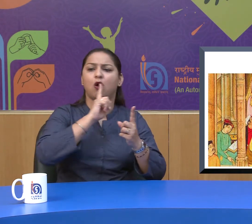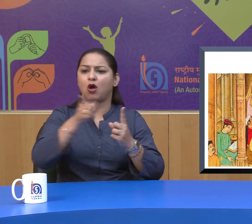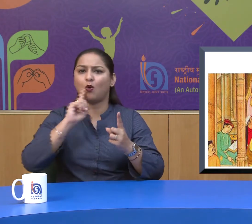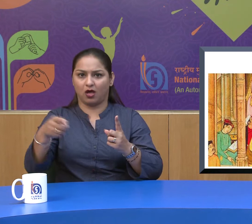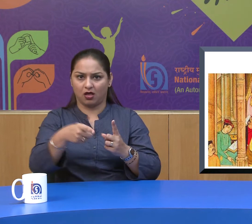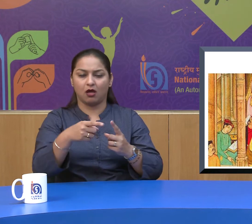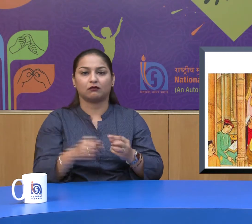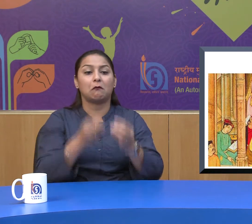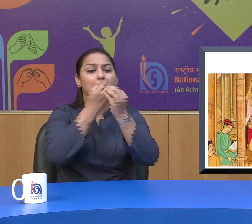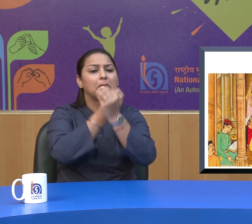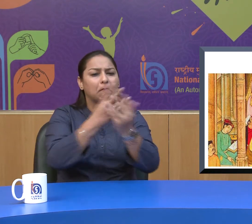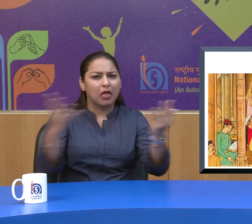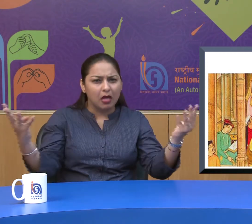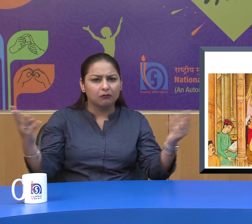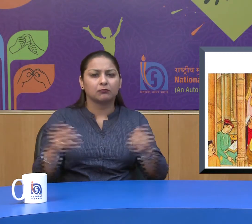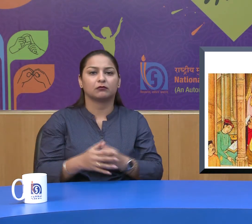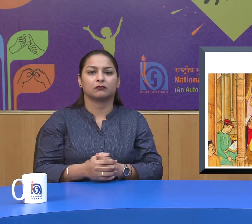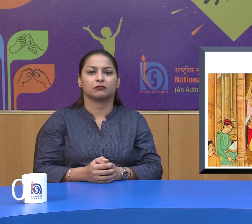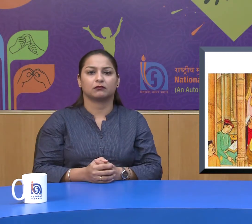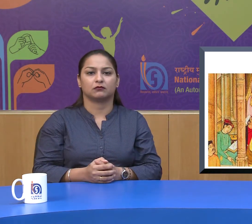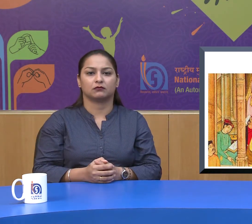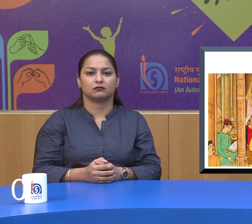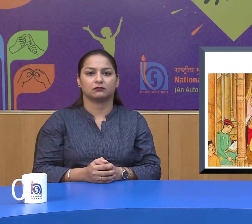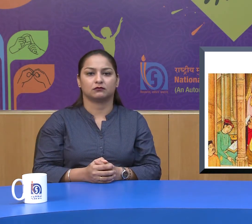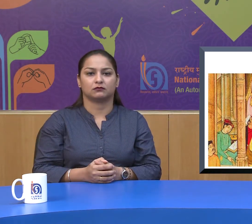Members of the aristocracy sorry